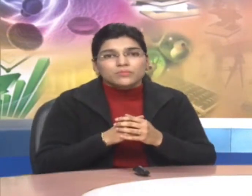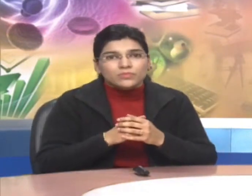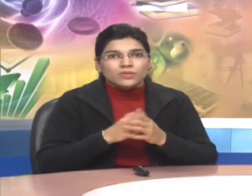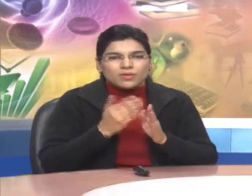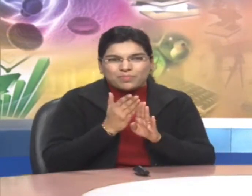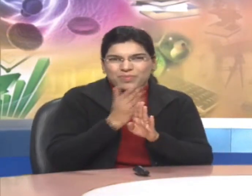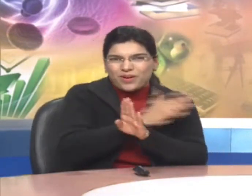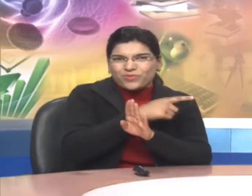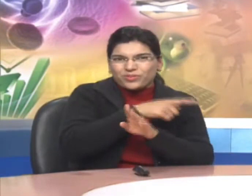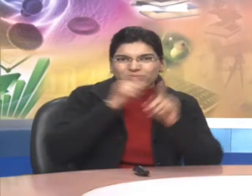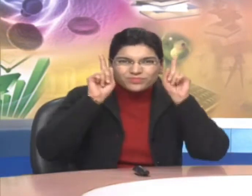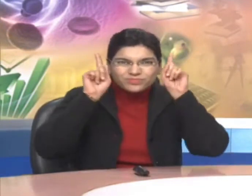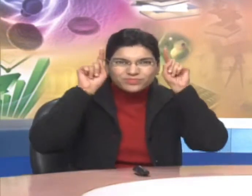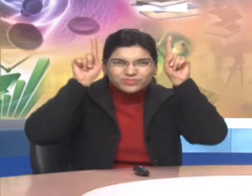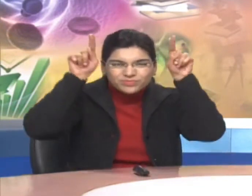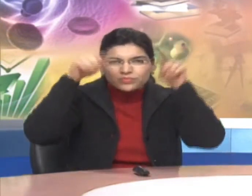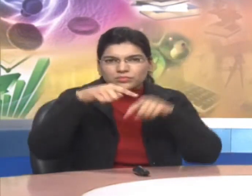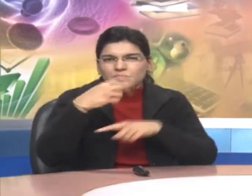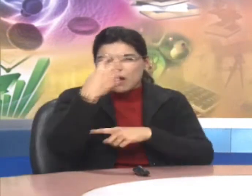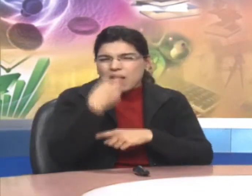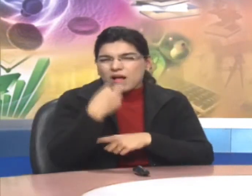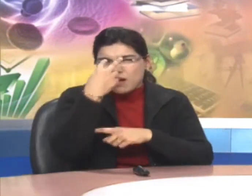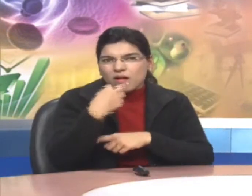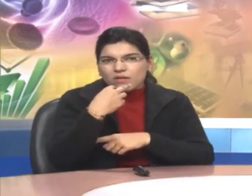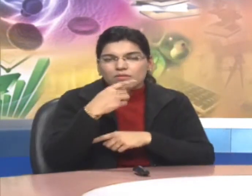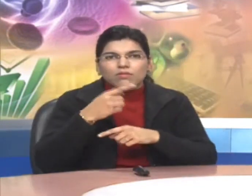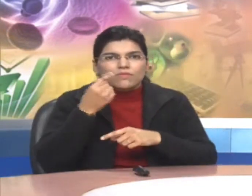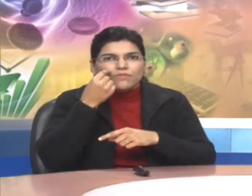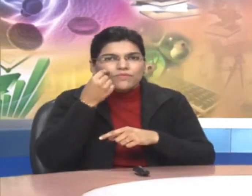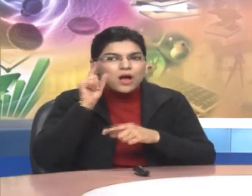down the soot stained walls,